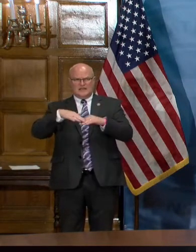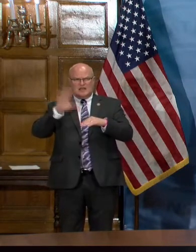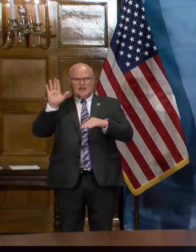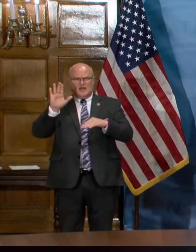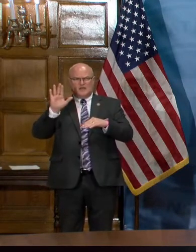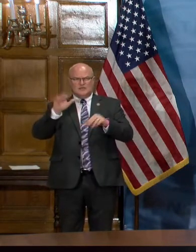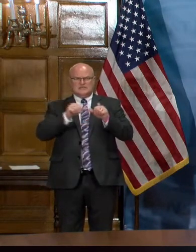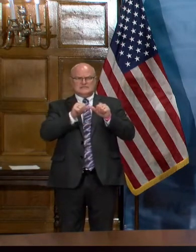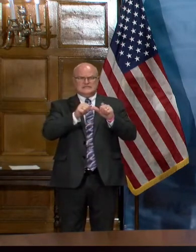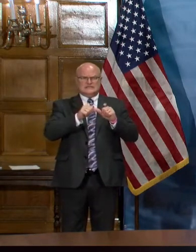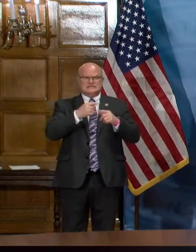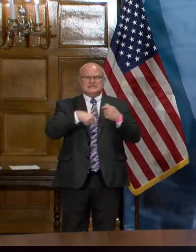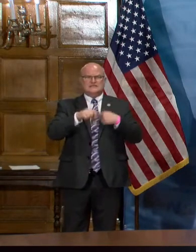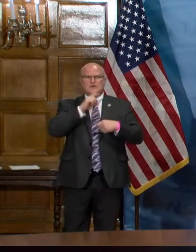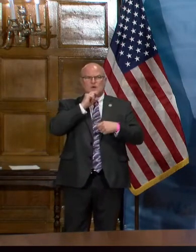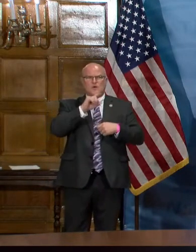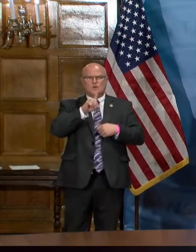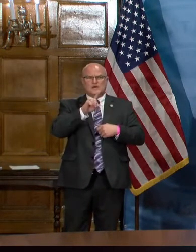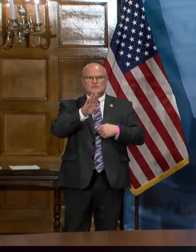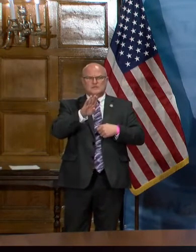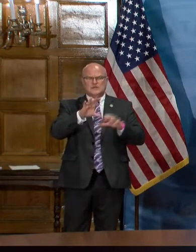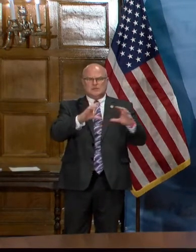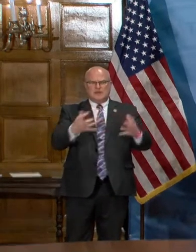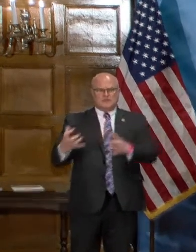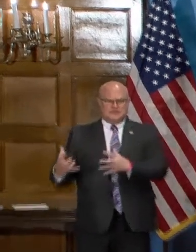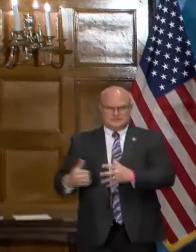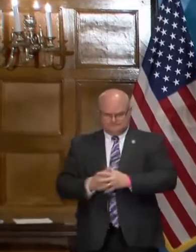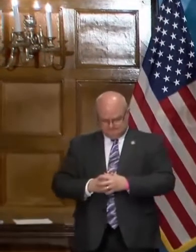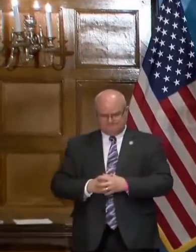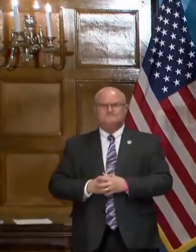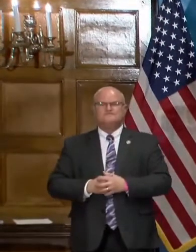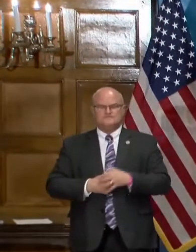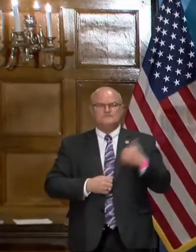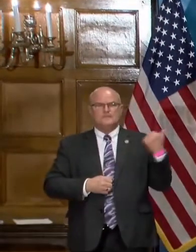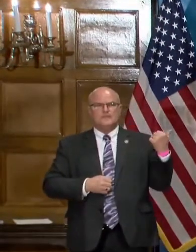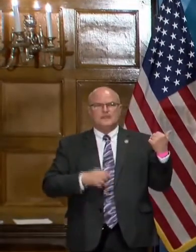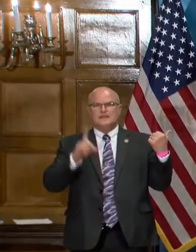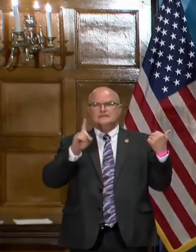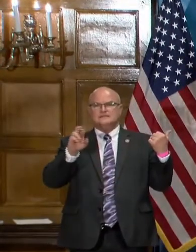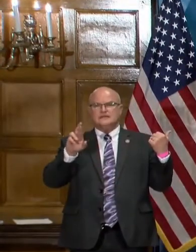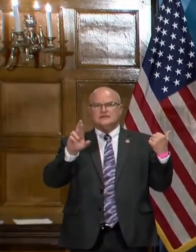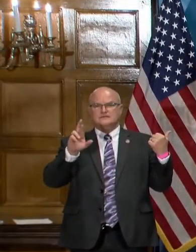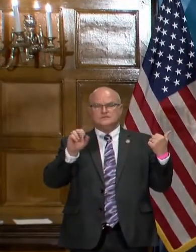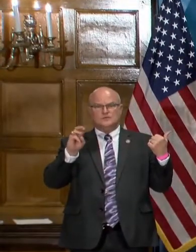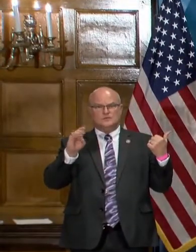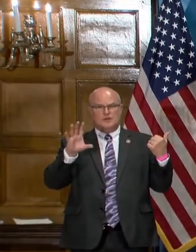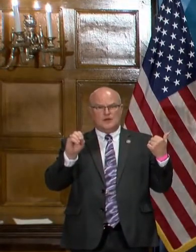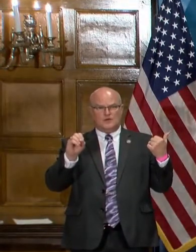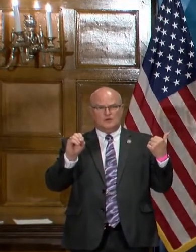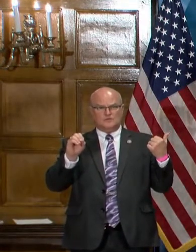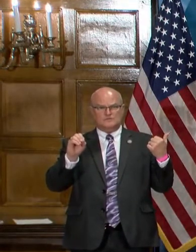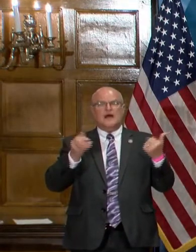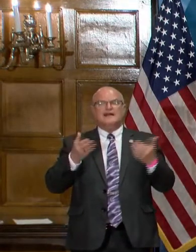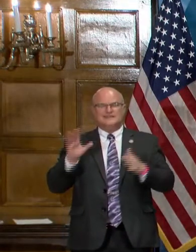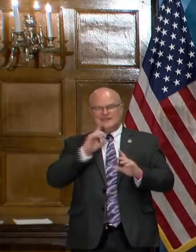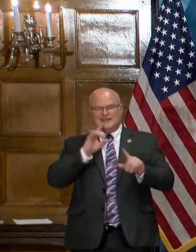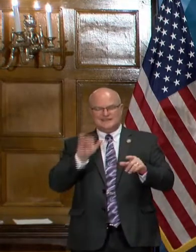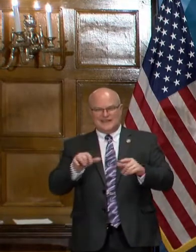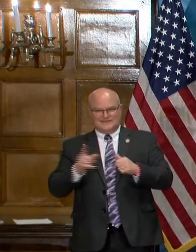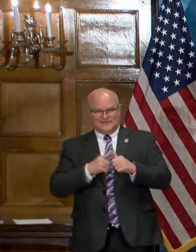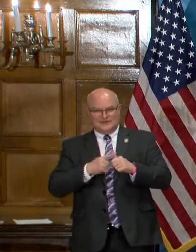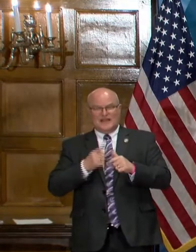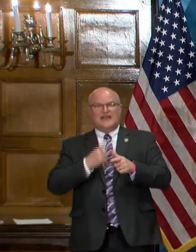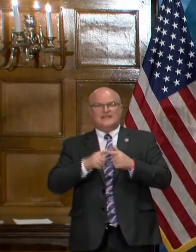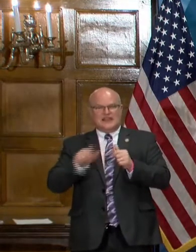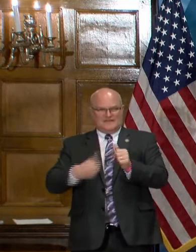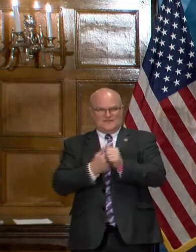continuing with the other 1B population? Well, Dr. Romero, I'll let you answer that first, and